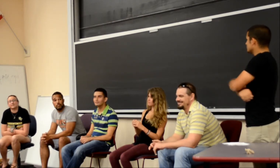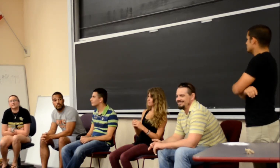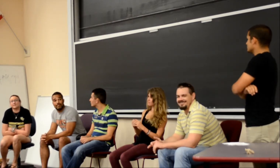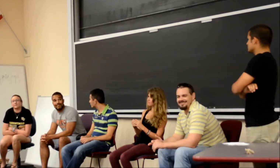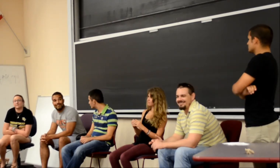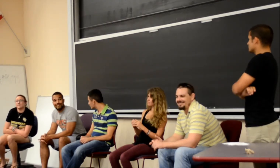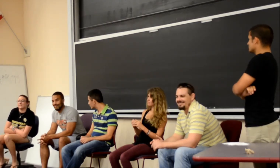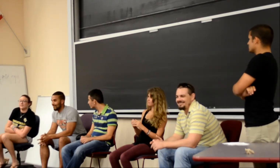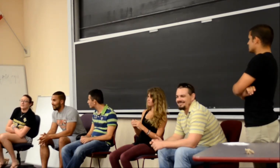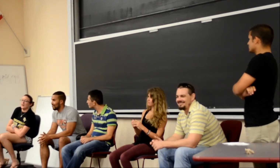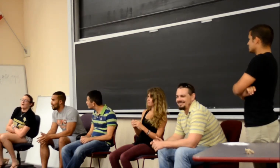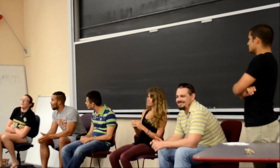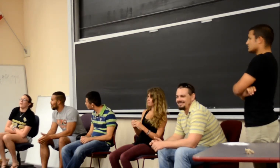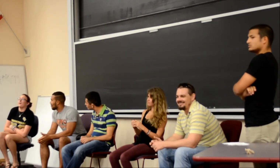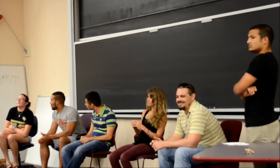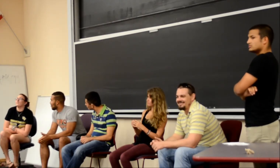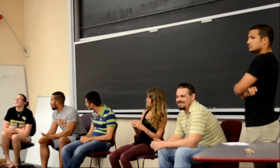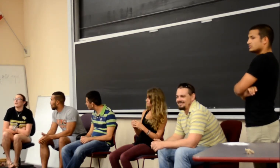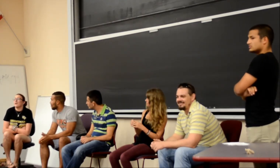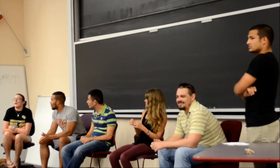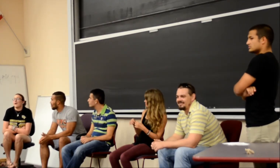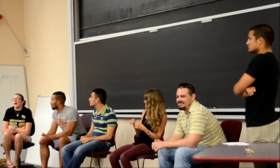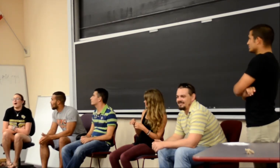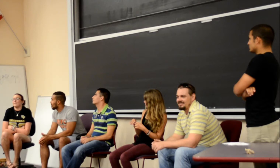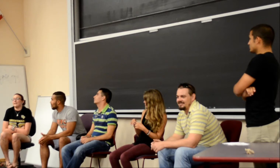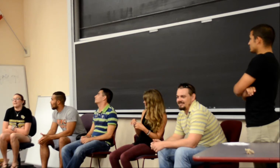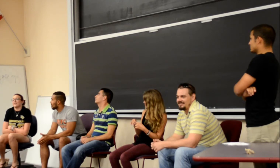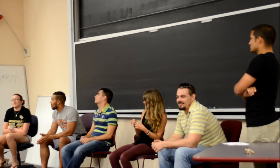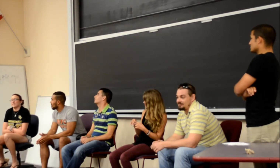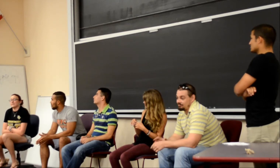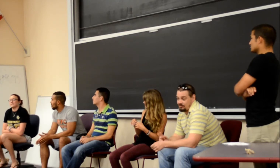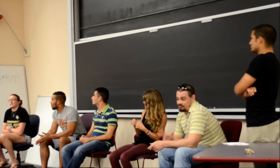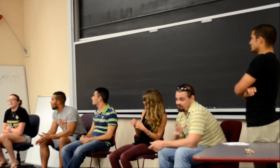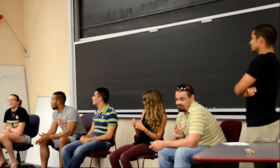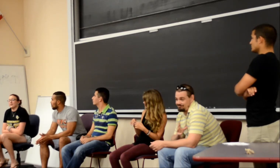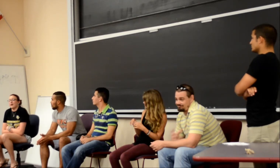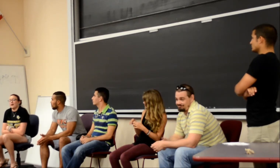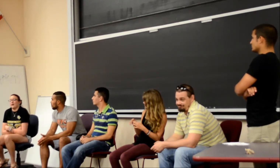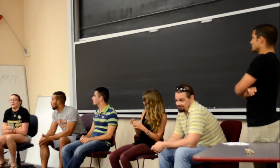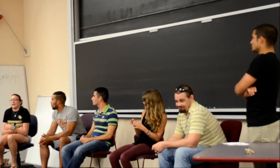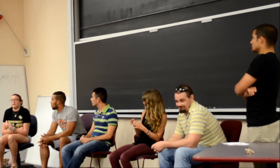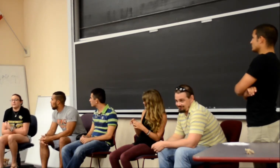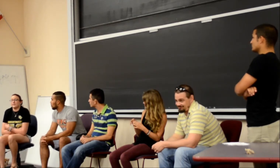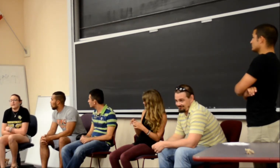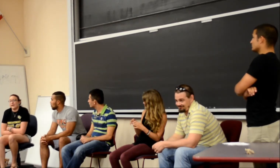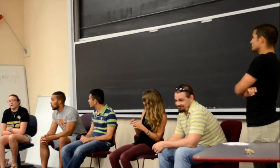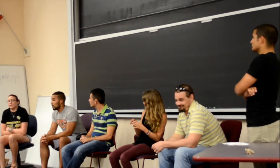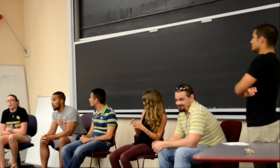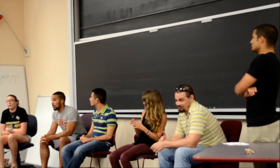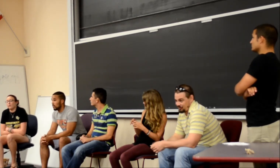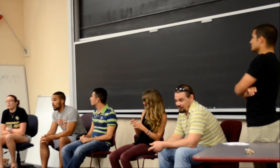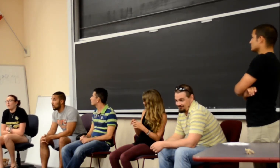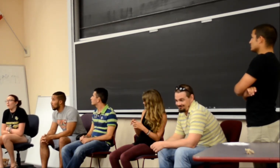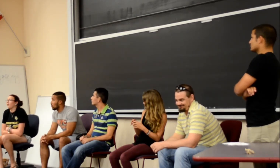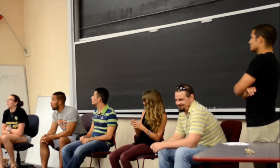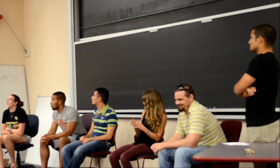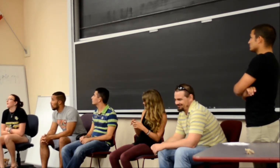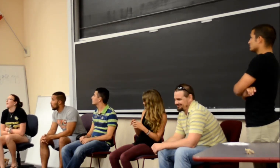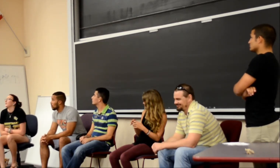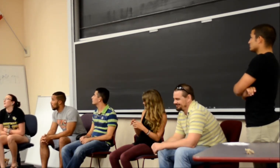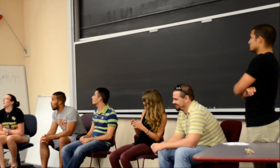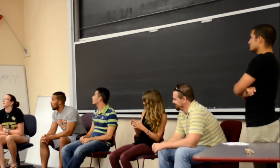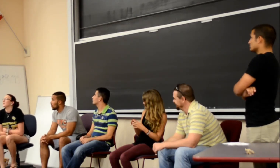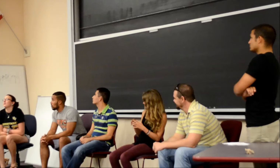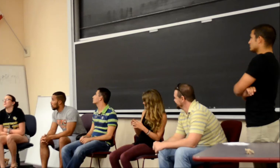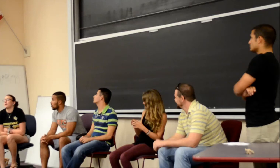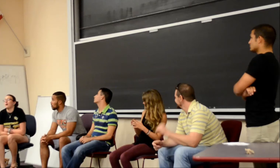How did you communicate with your parents? I mainly just like you speak normal orally,